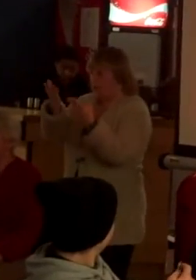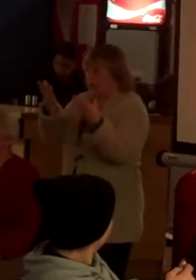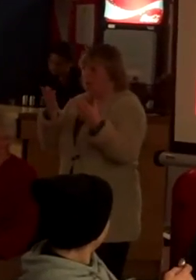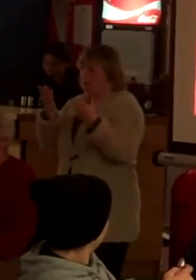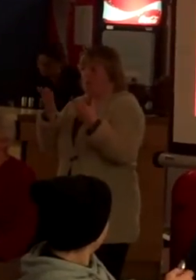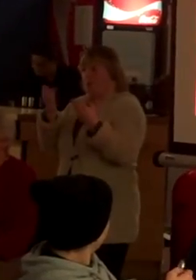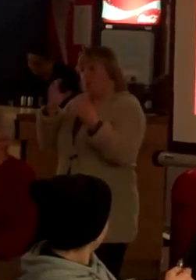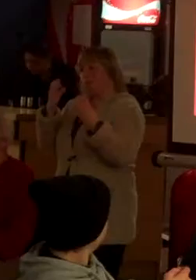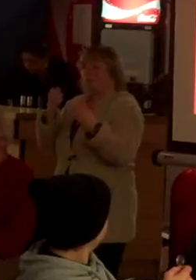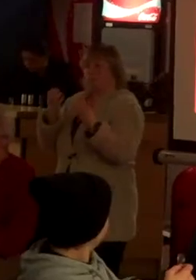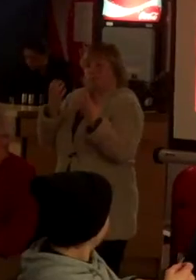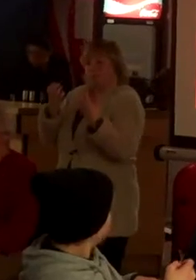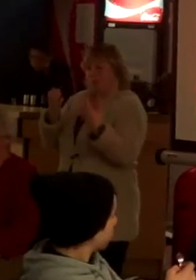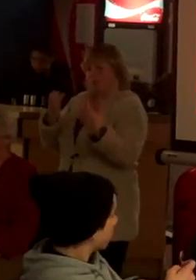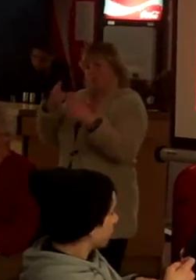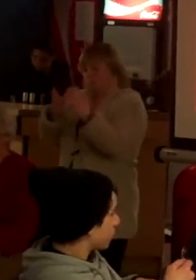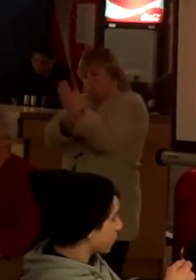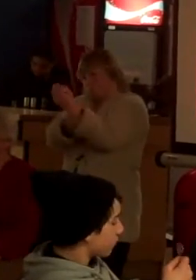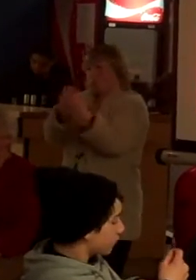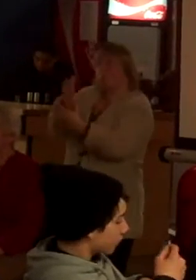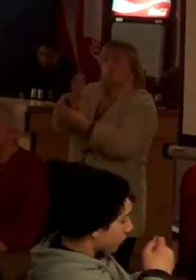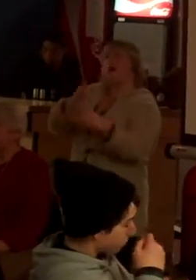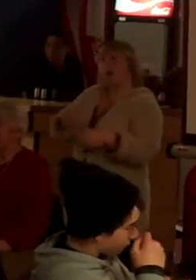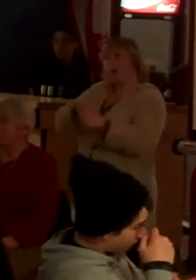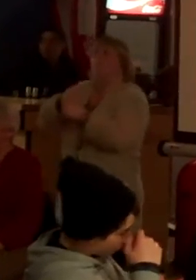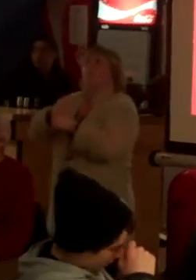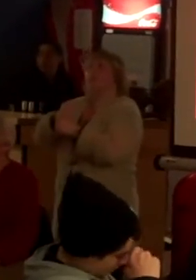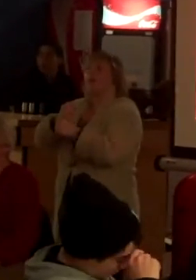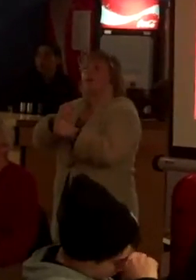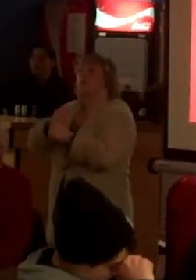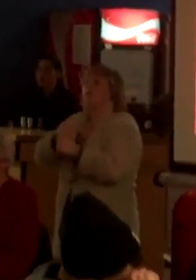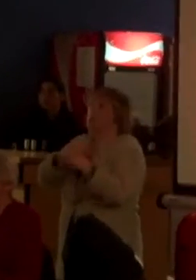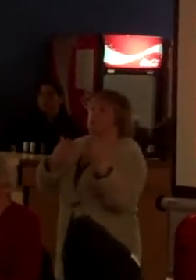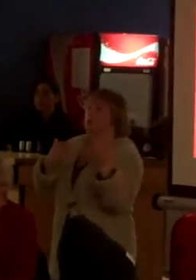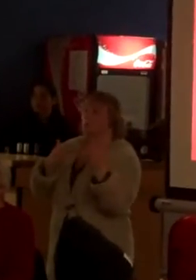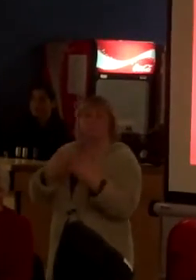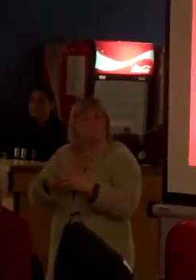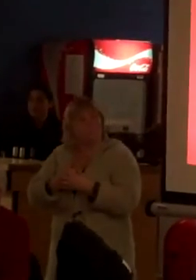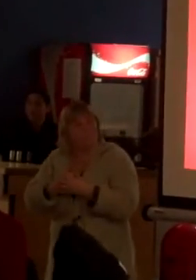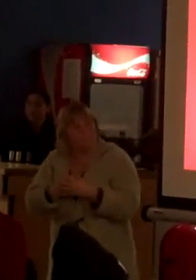hands so that Matendo's goals and vision is realized. In